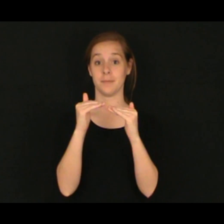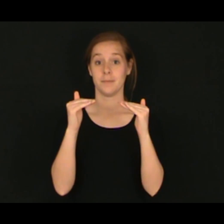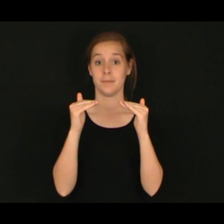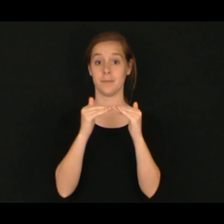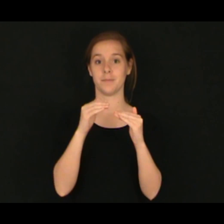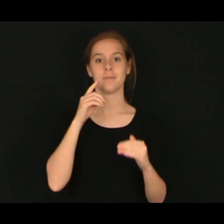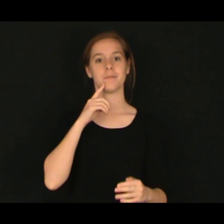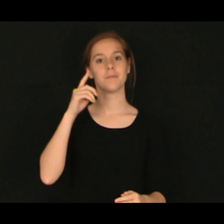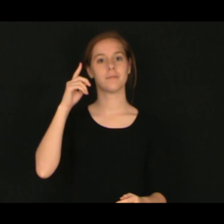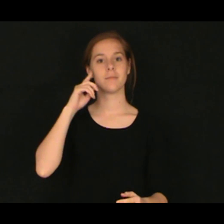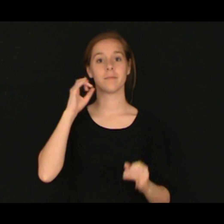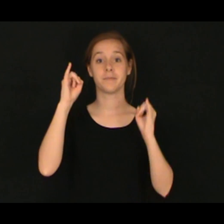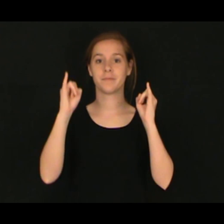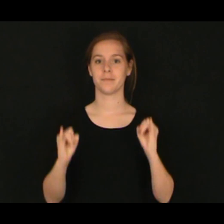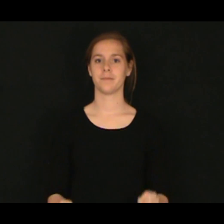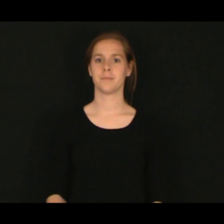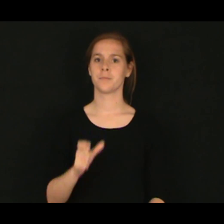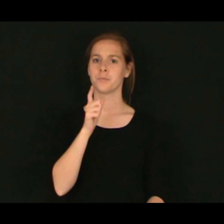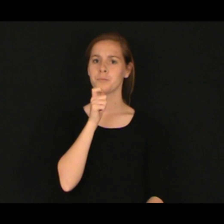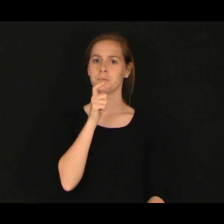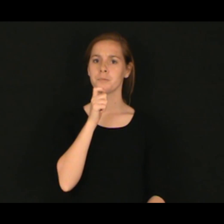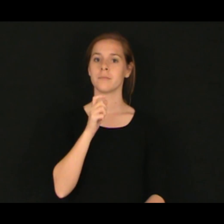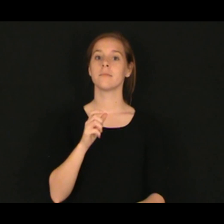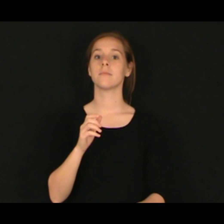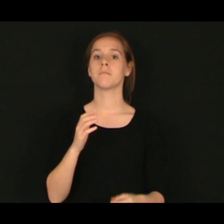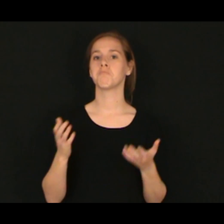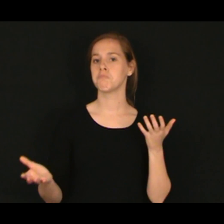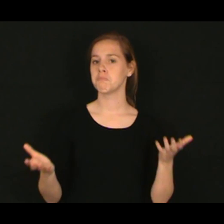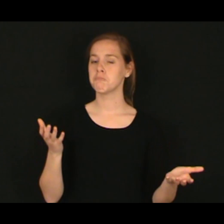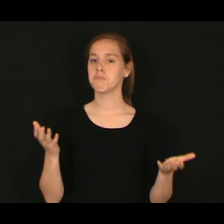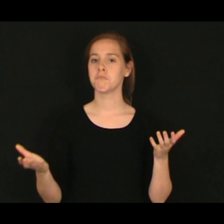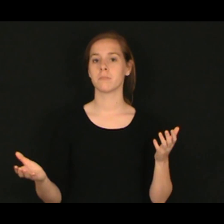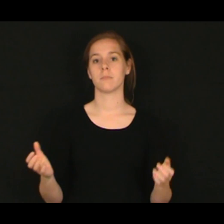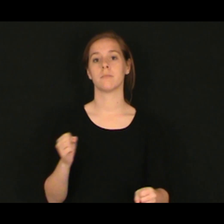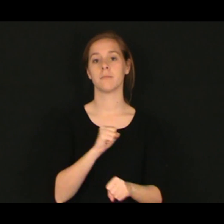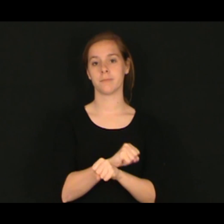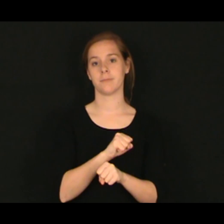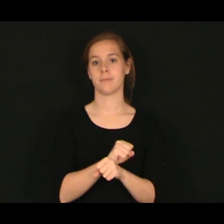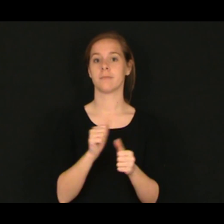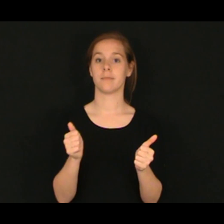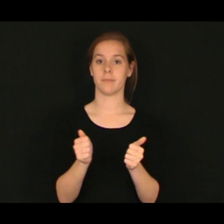level to deaf individuals who I may work with.